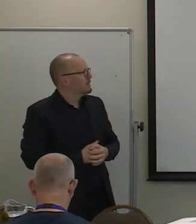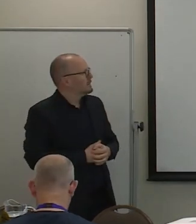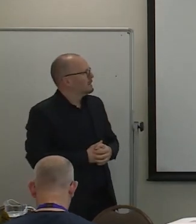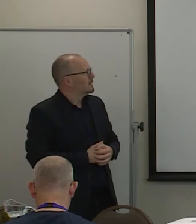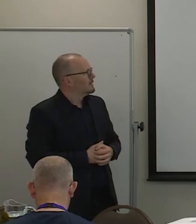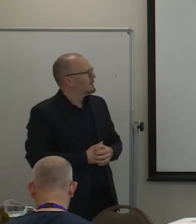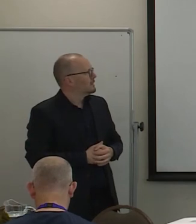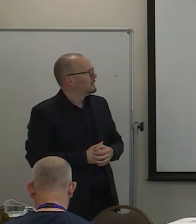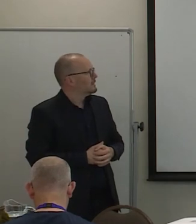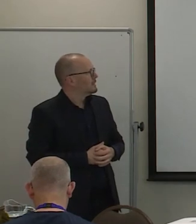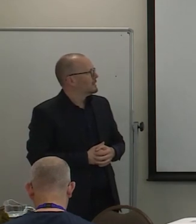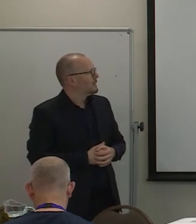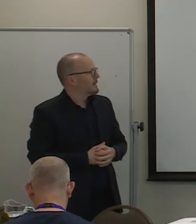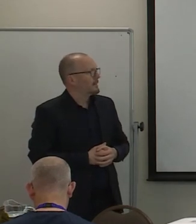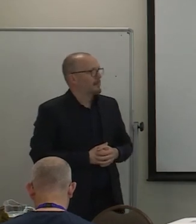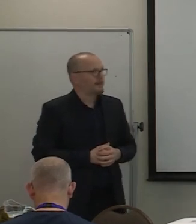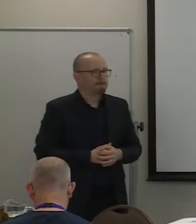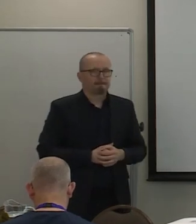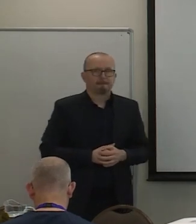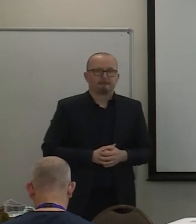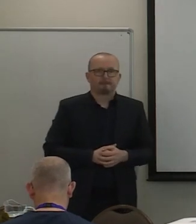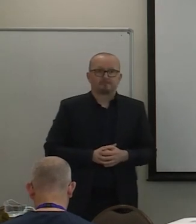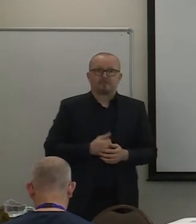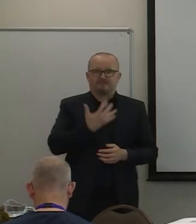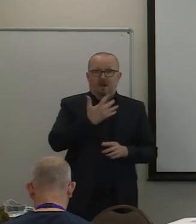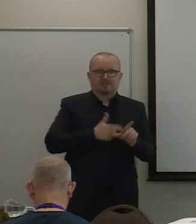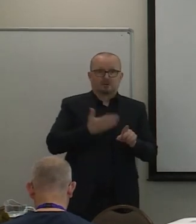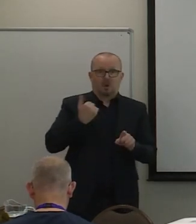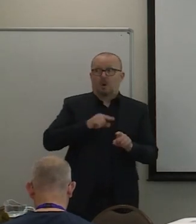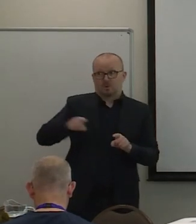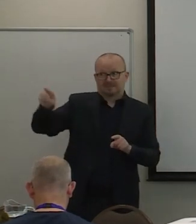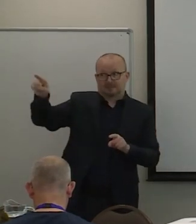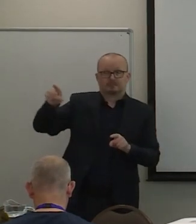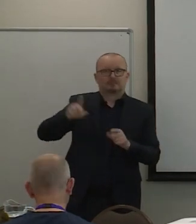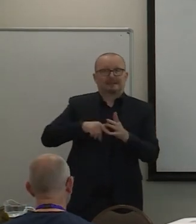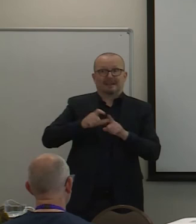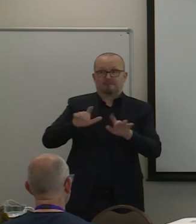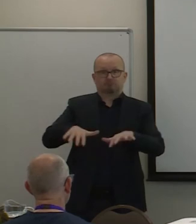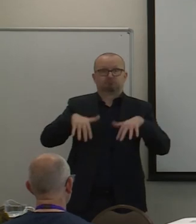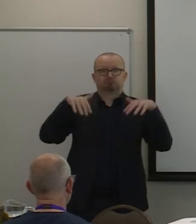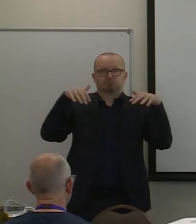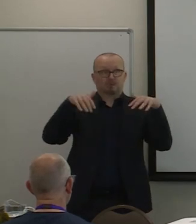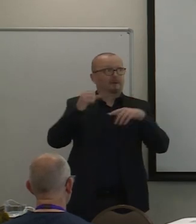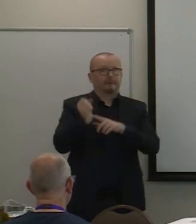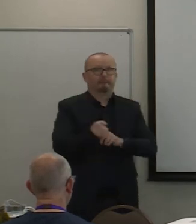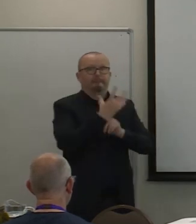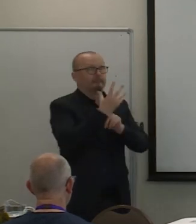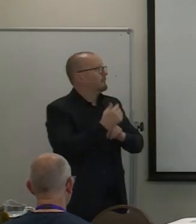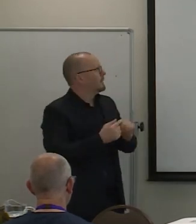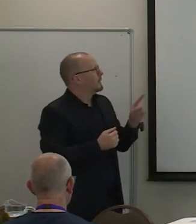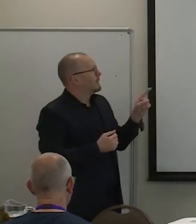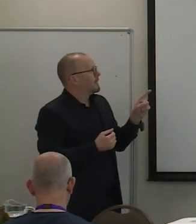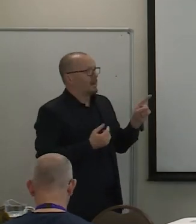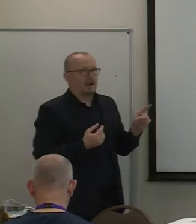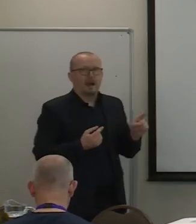5 years ago, I was in the audience down in Signings, and this slide came on the screen. Up the punks were talking about how they were trying to save the